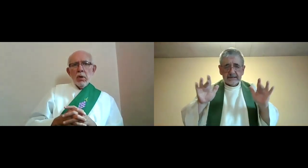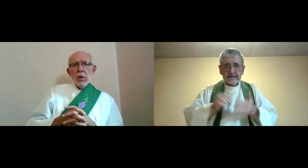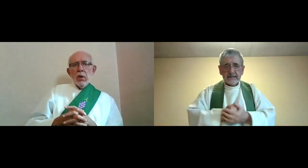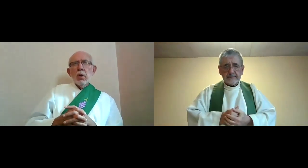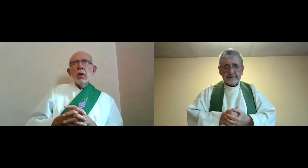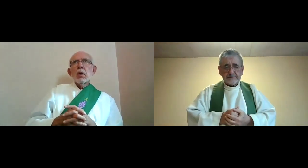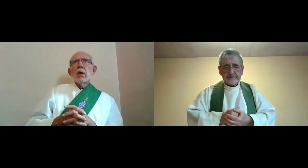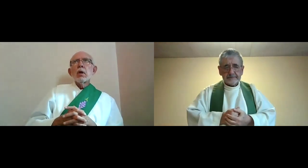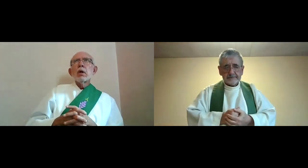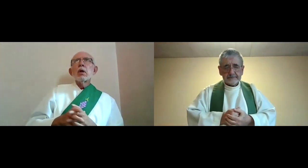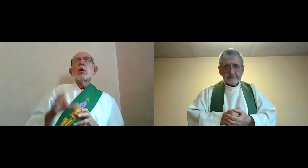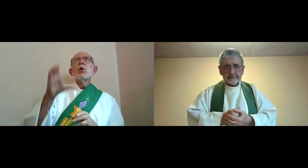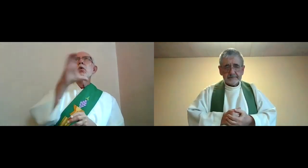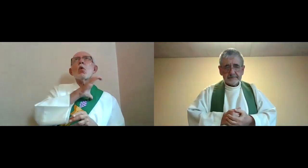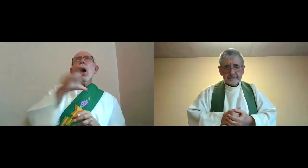mercy.